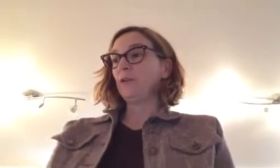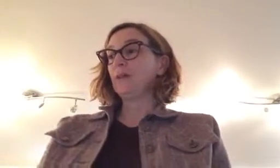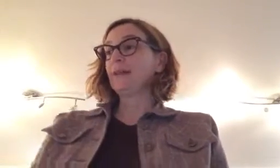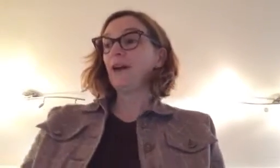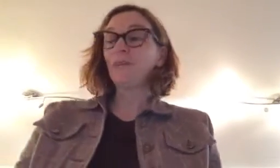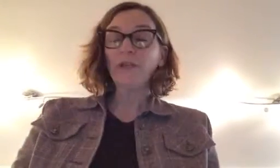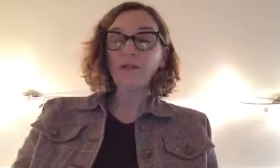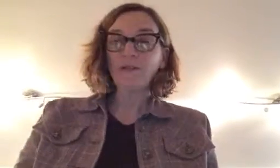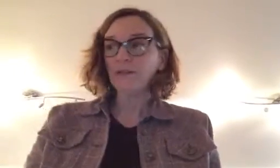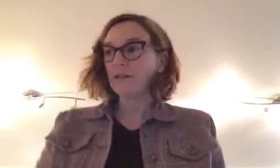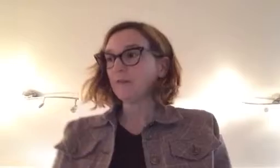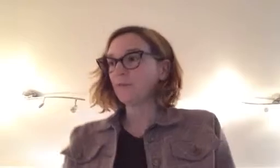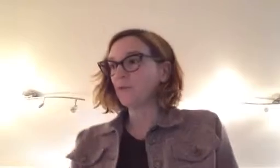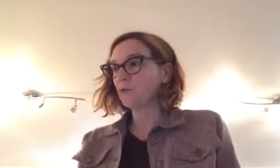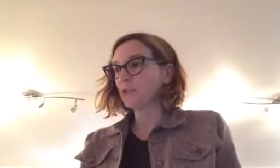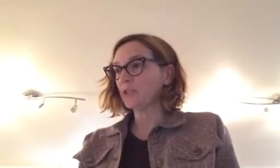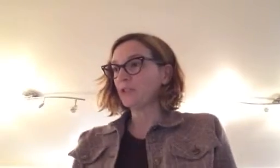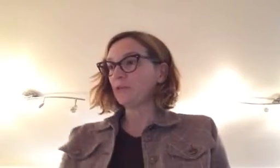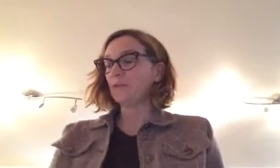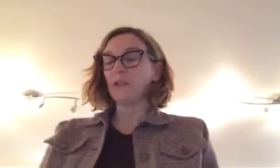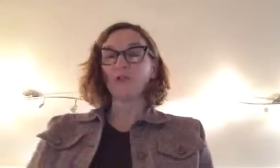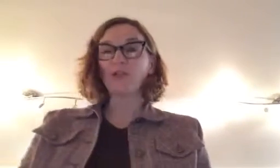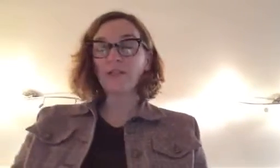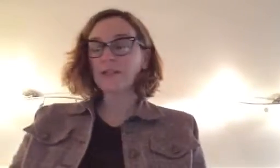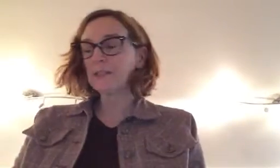William Godwin wrote on political justice.